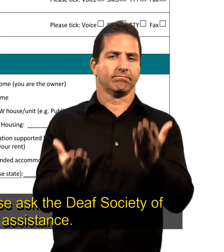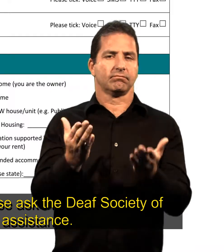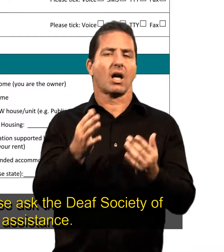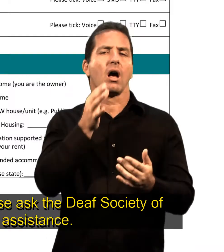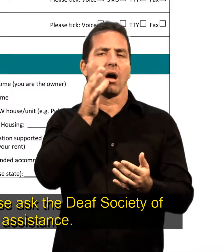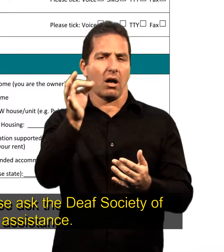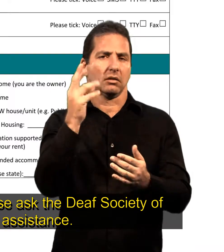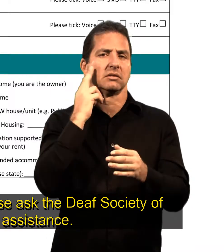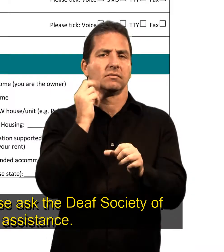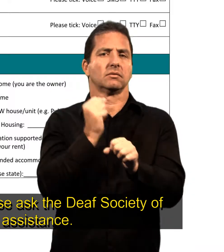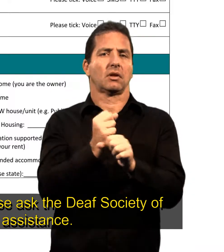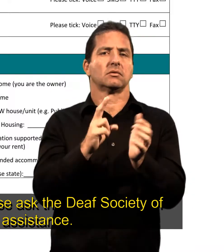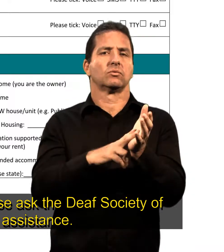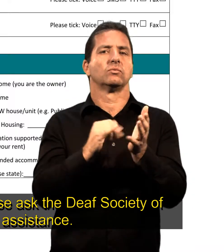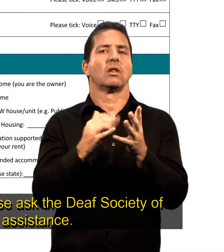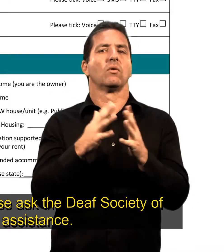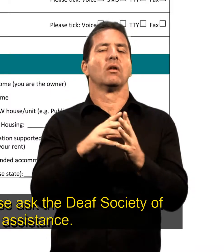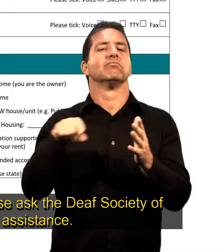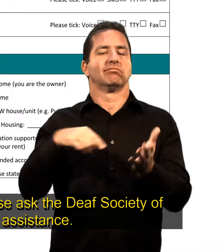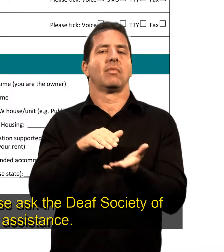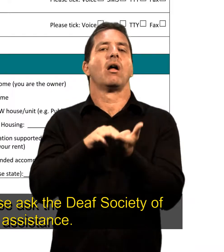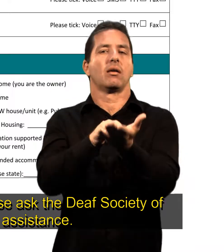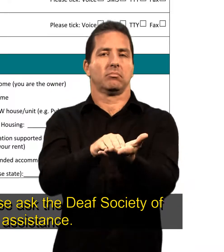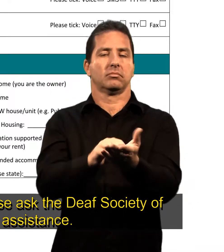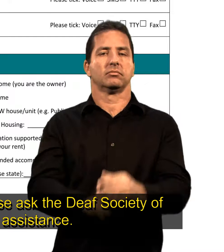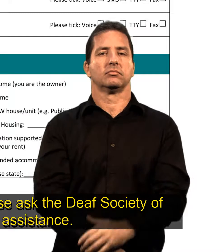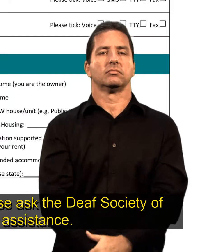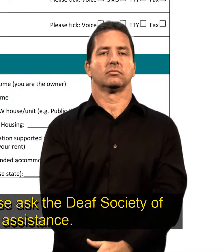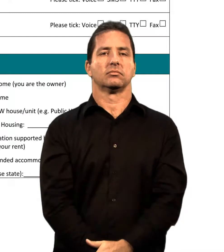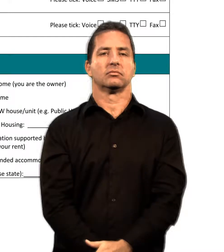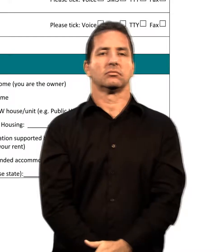ask the Deaf Society of New South Wales for assistance.